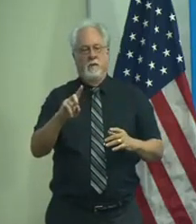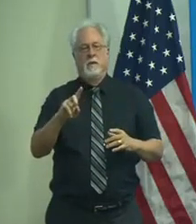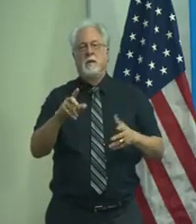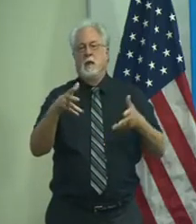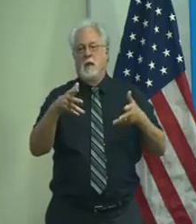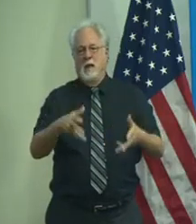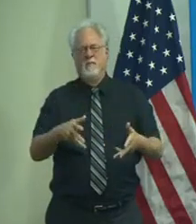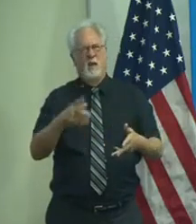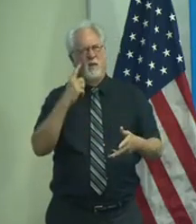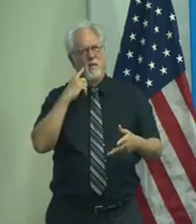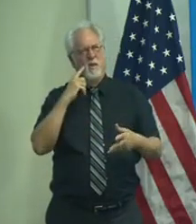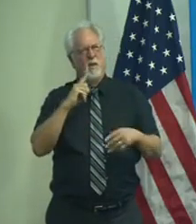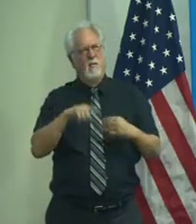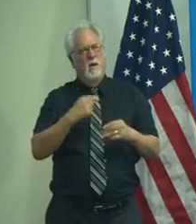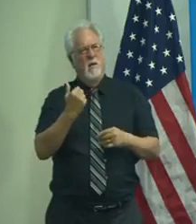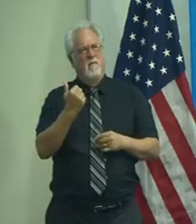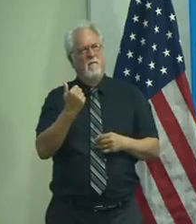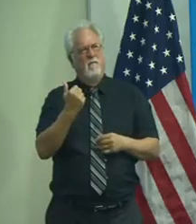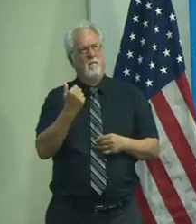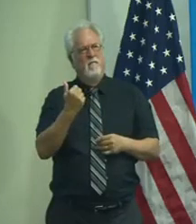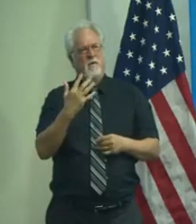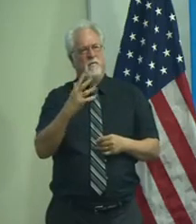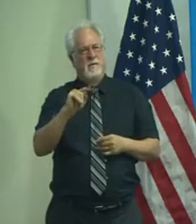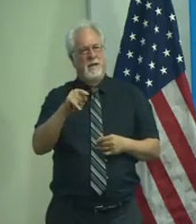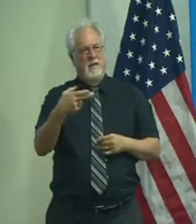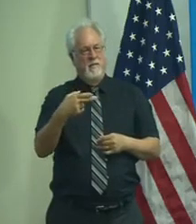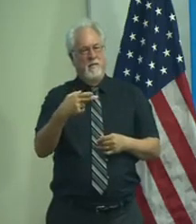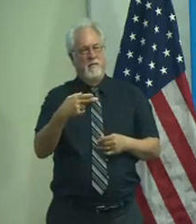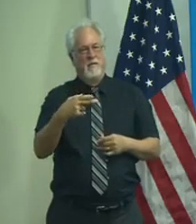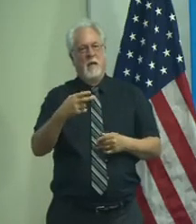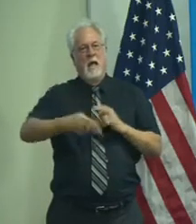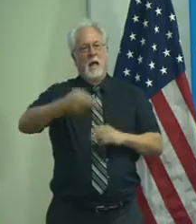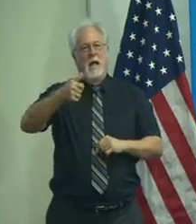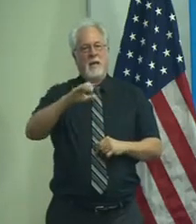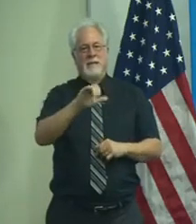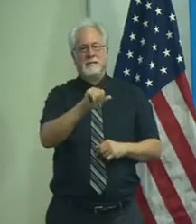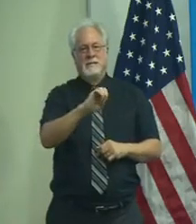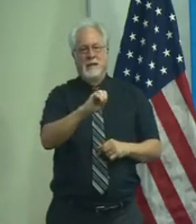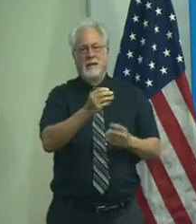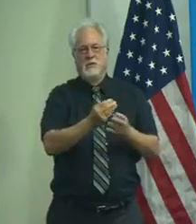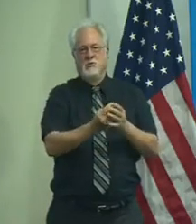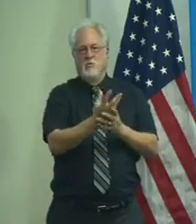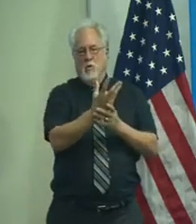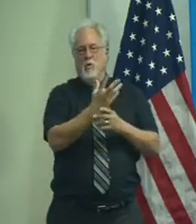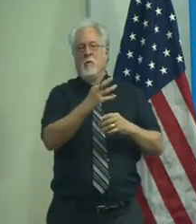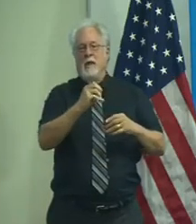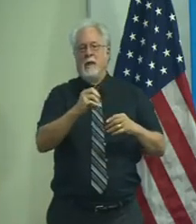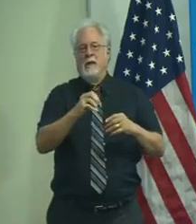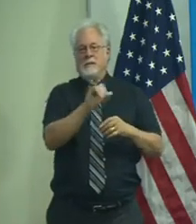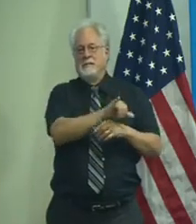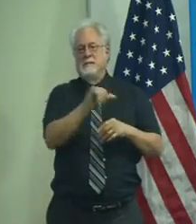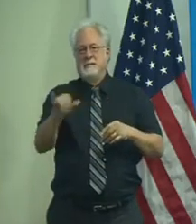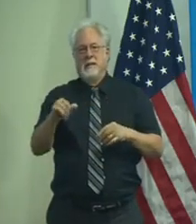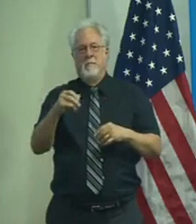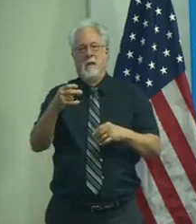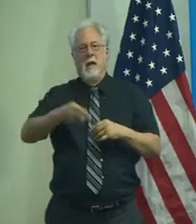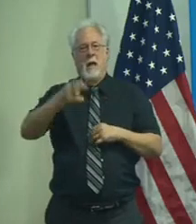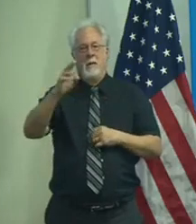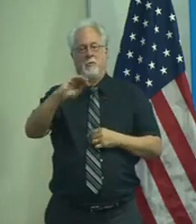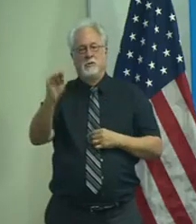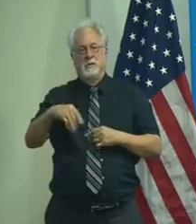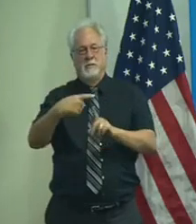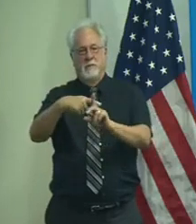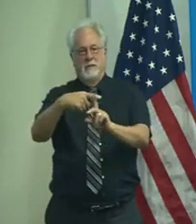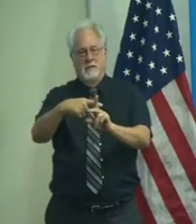think we still had about the 15th or so highest case growth in the country, and about the same highest percent